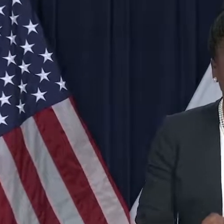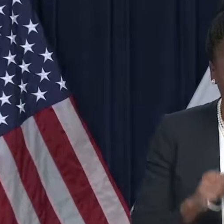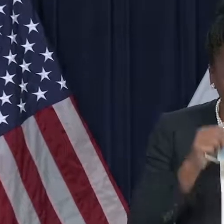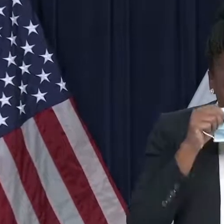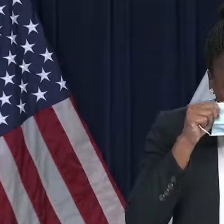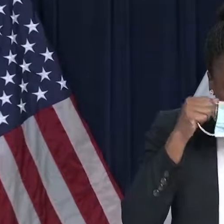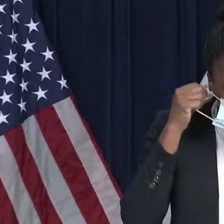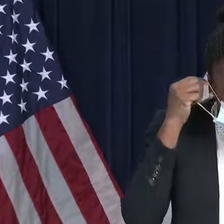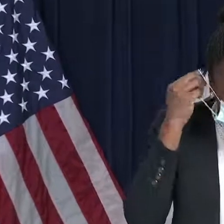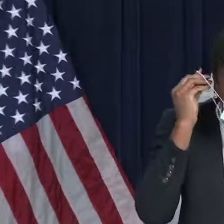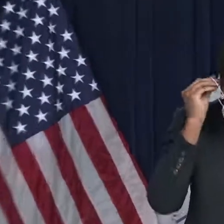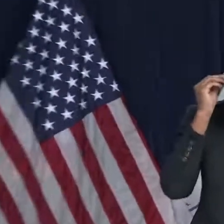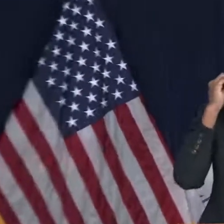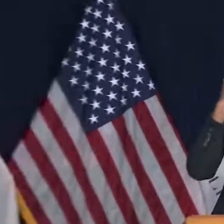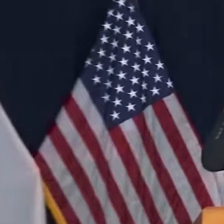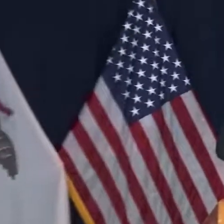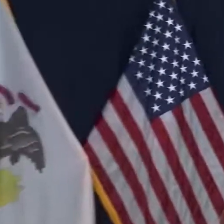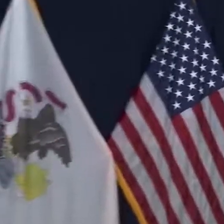Governor Pritzker.